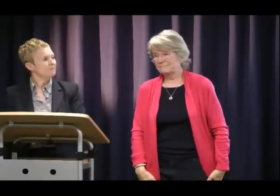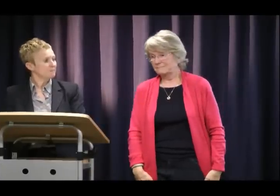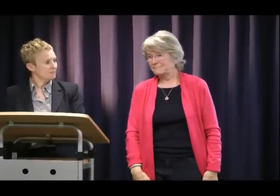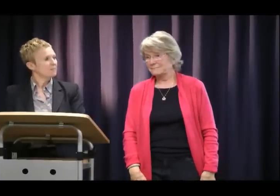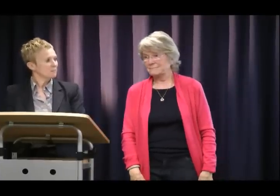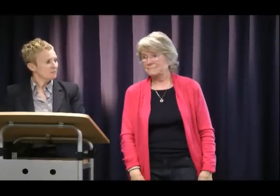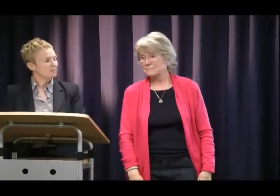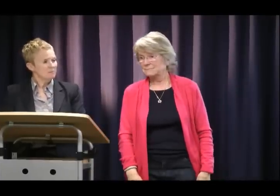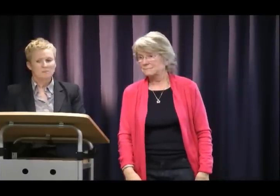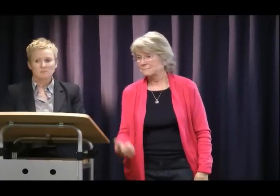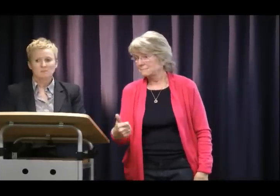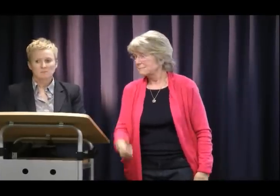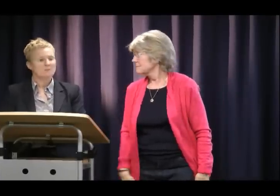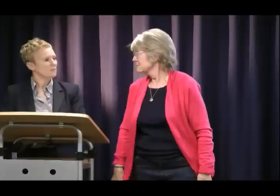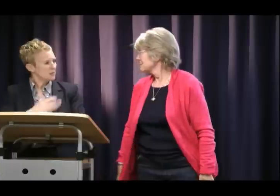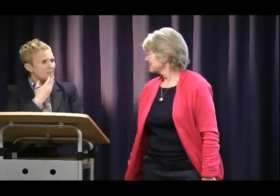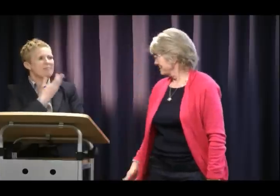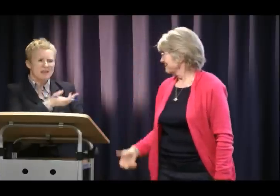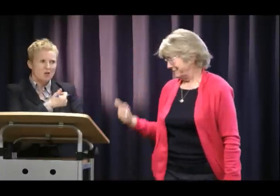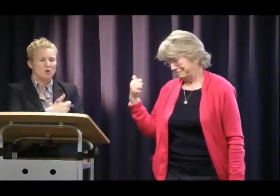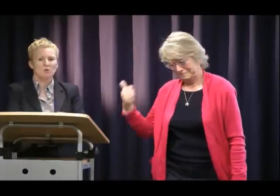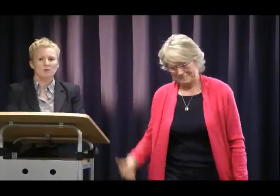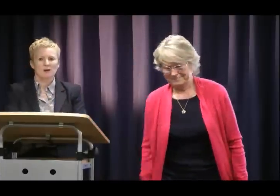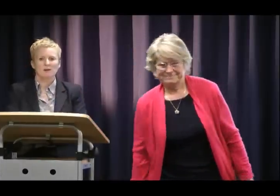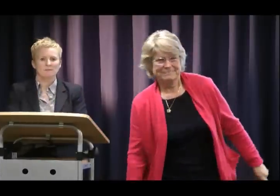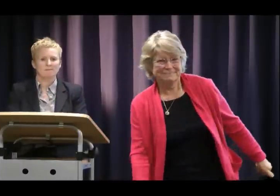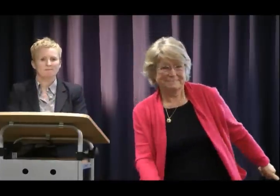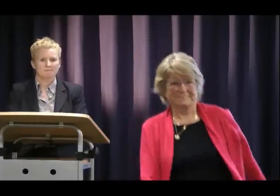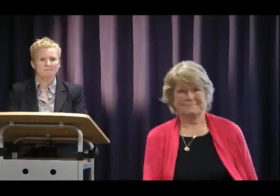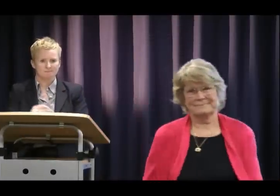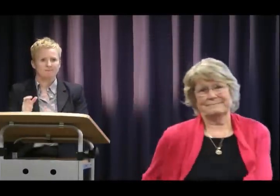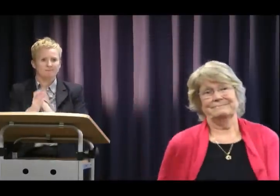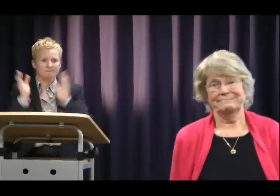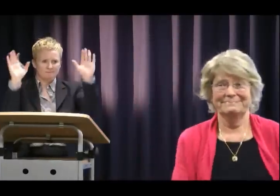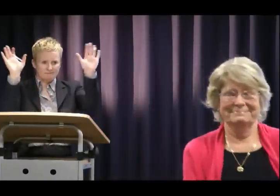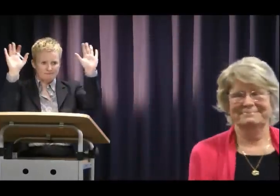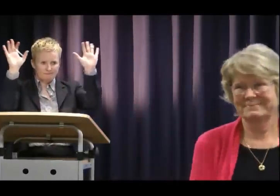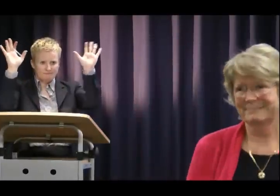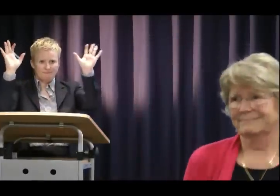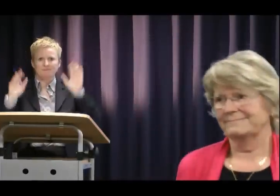as a group of deaf people working together with staff as well.